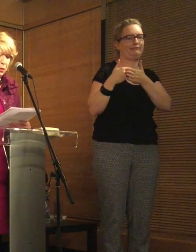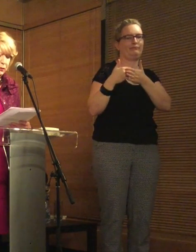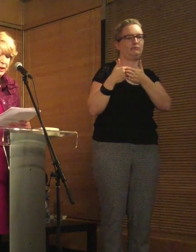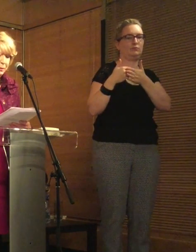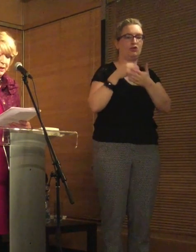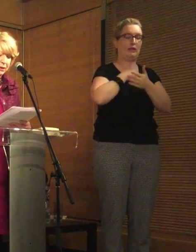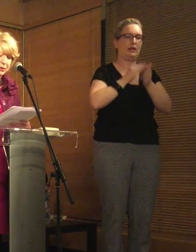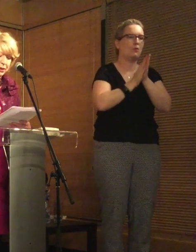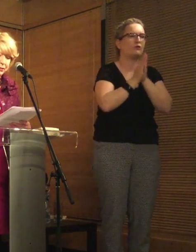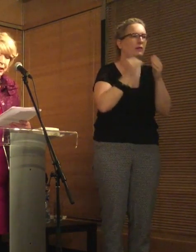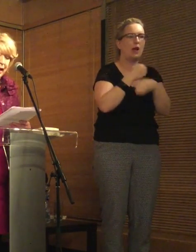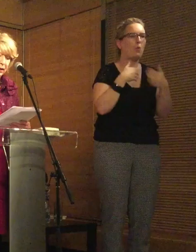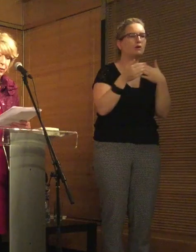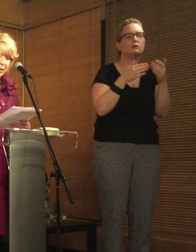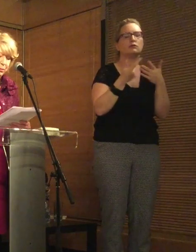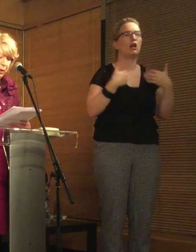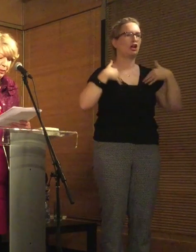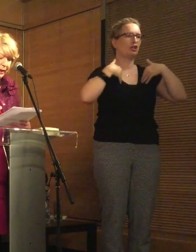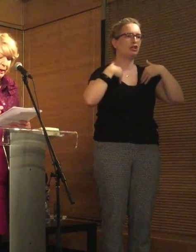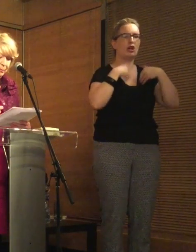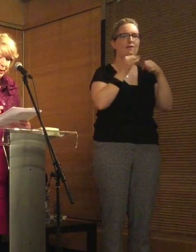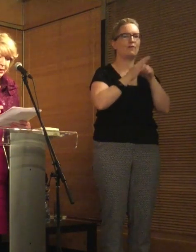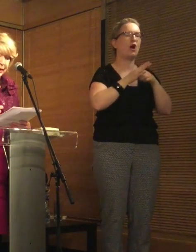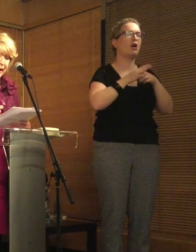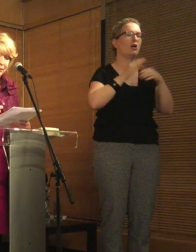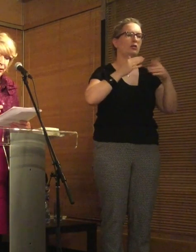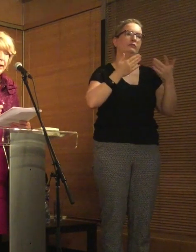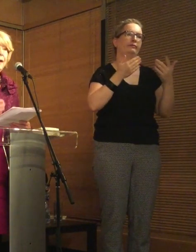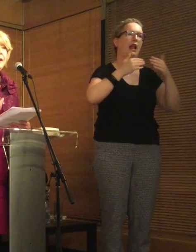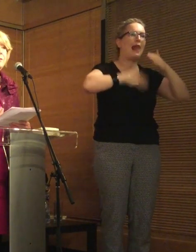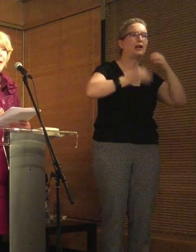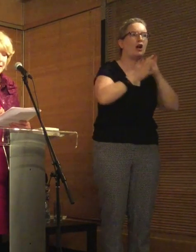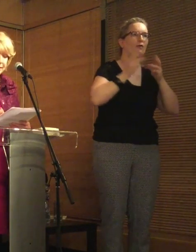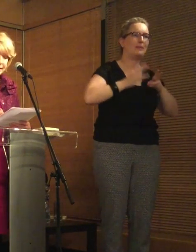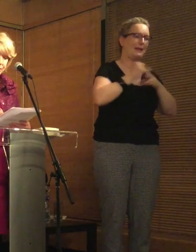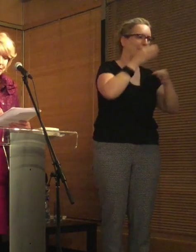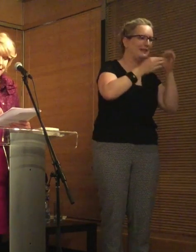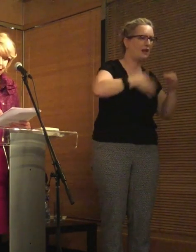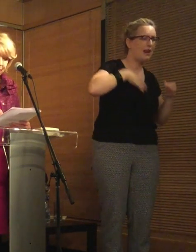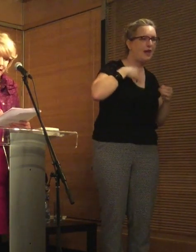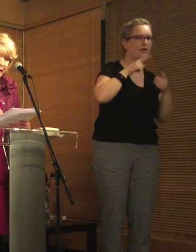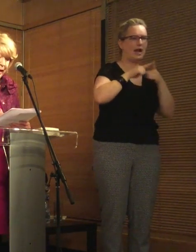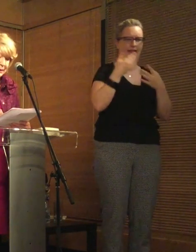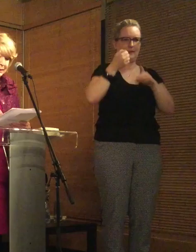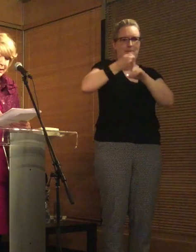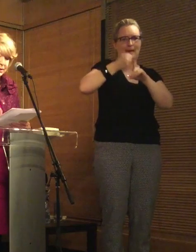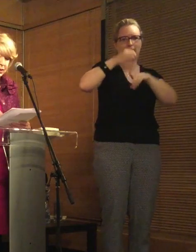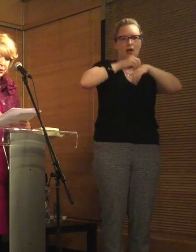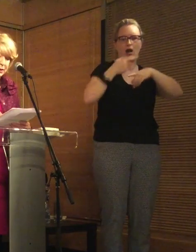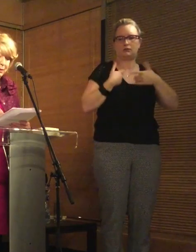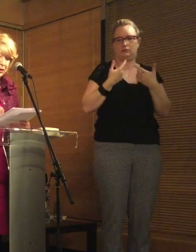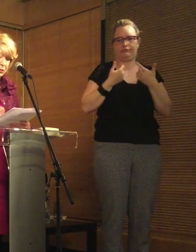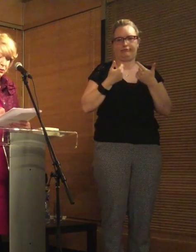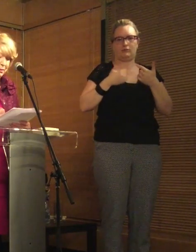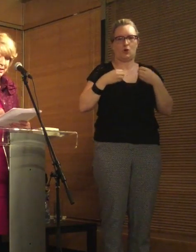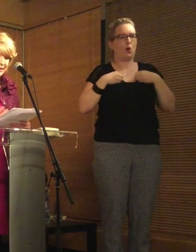they were motivated by their concern for the lack of women in public and political life and the impact that this was having. And they discussed